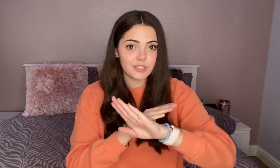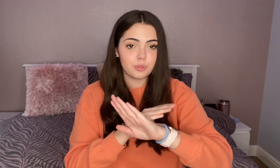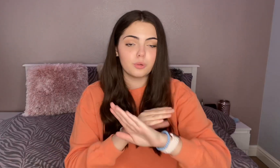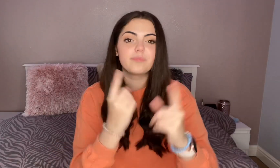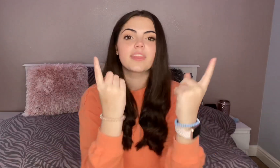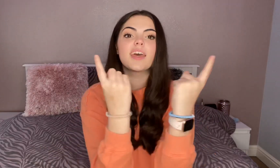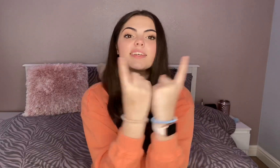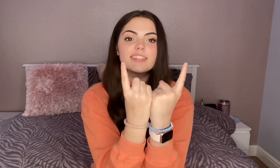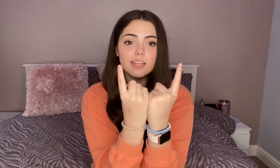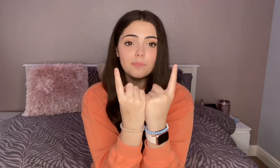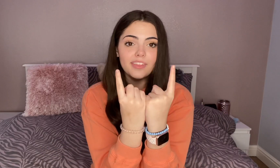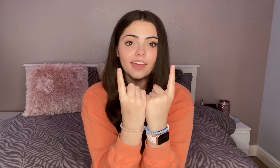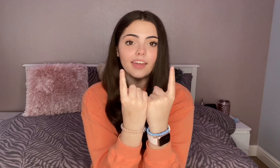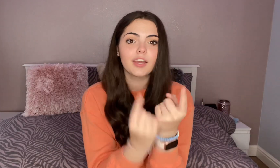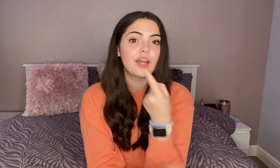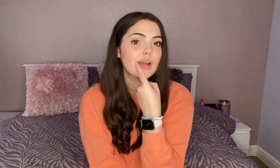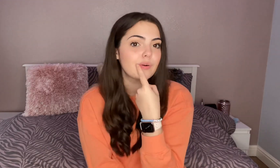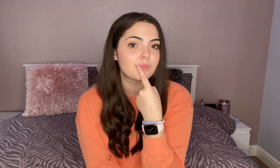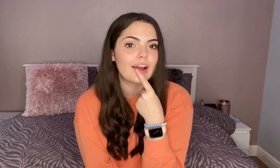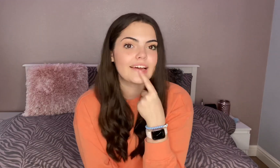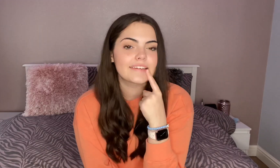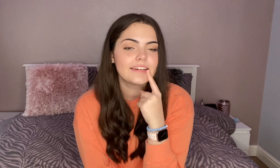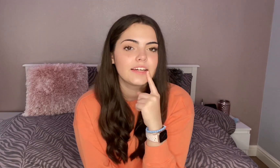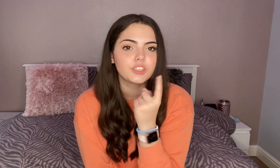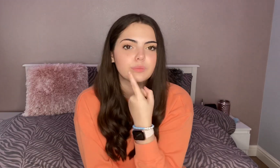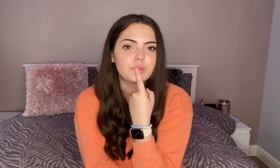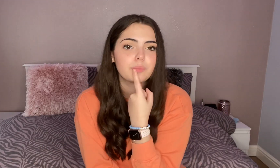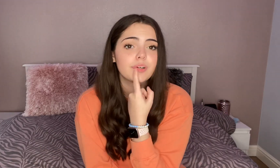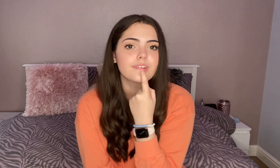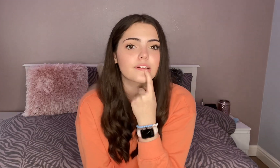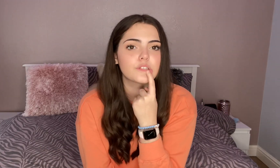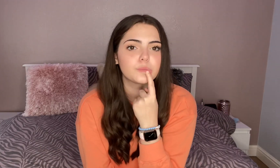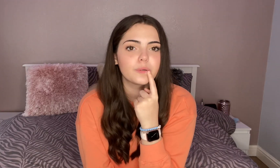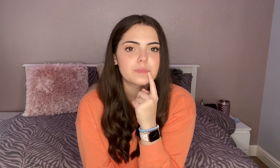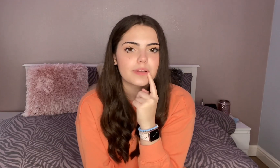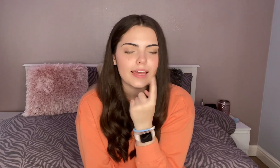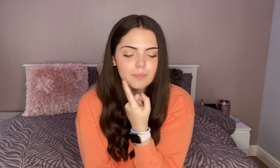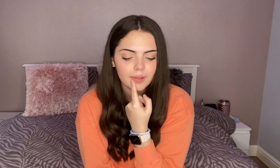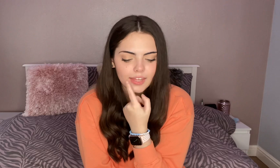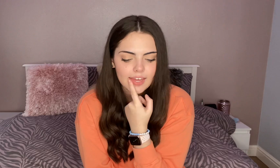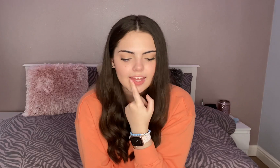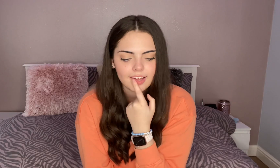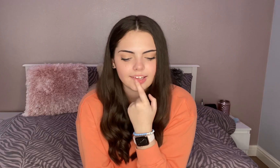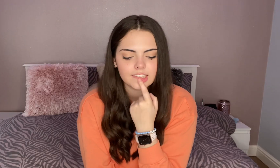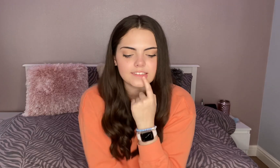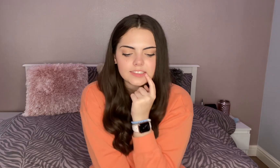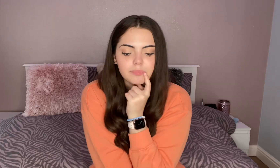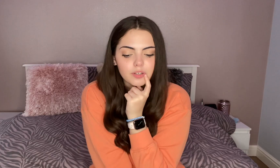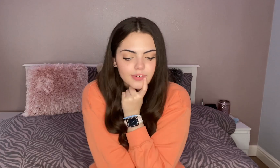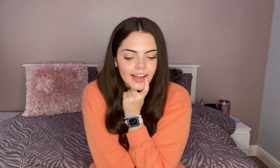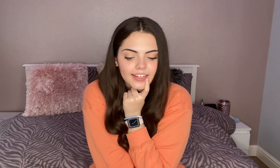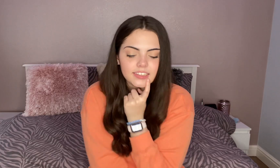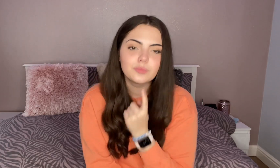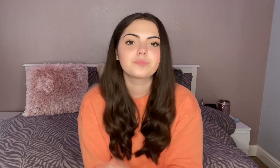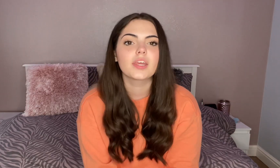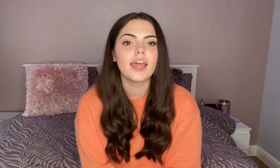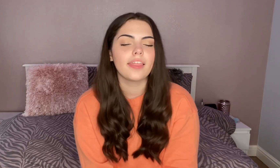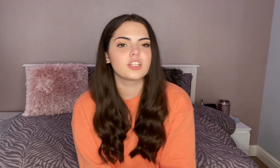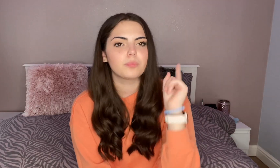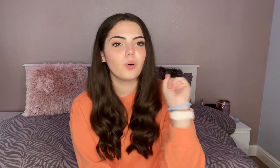into something red. So just put your pointer finger across your bottom lip, change something red, and you're going to point over